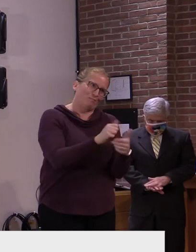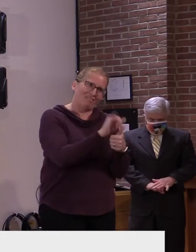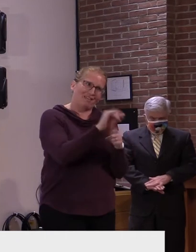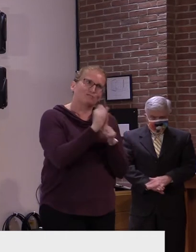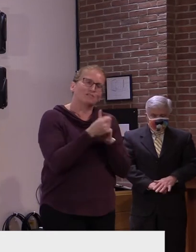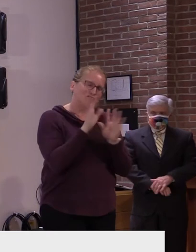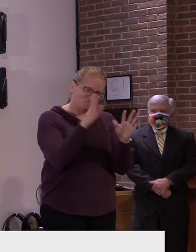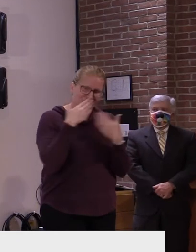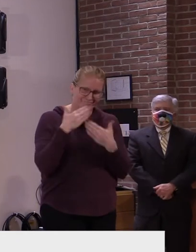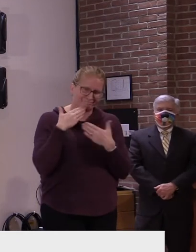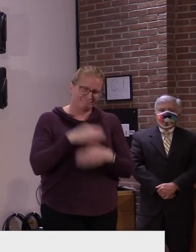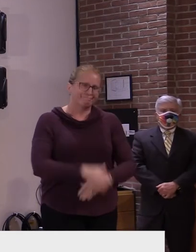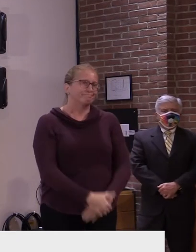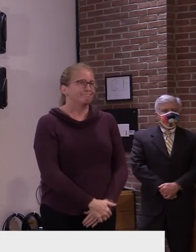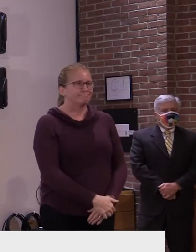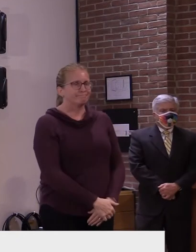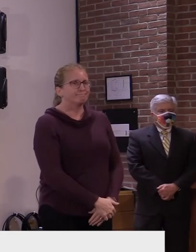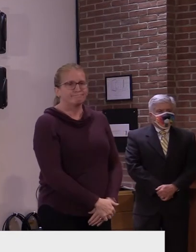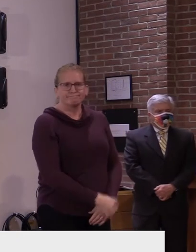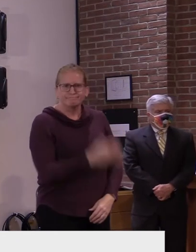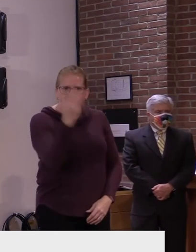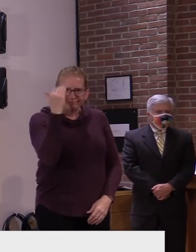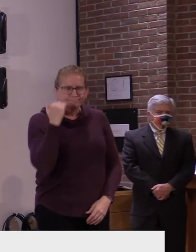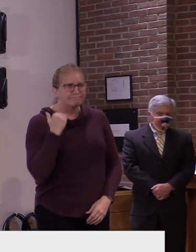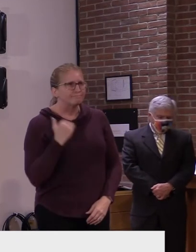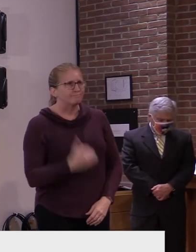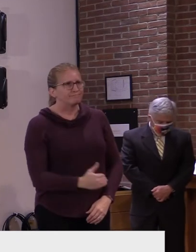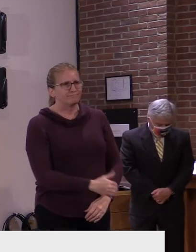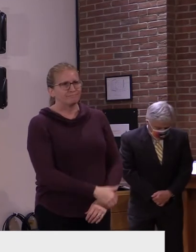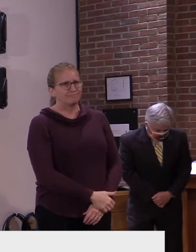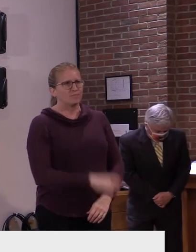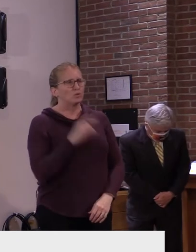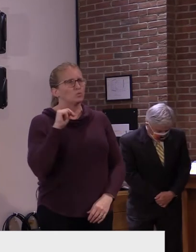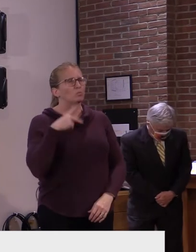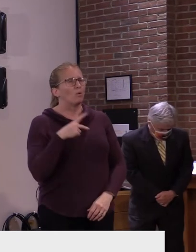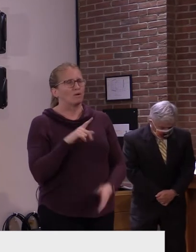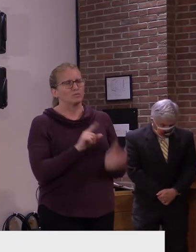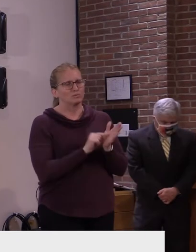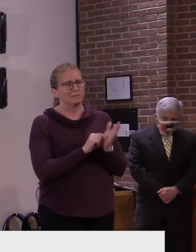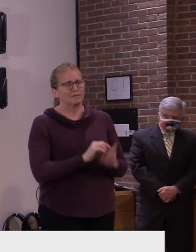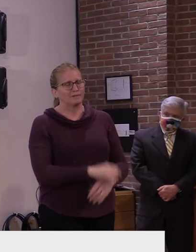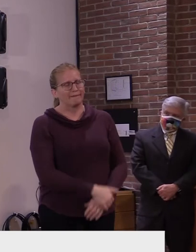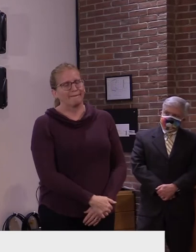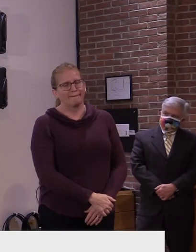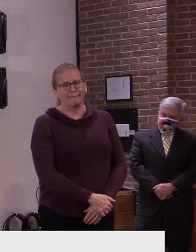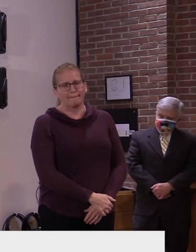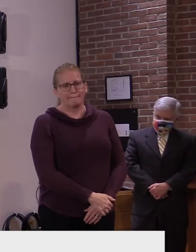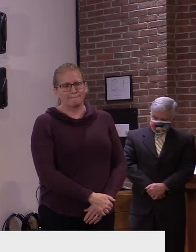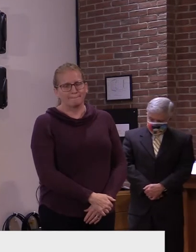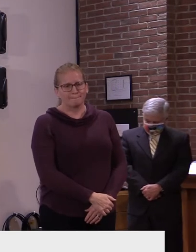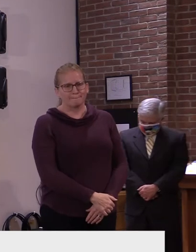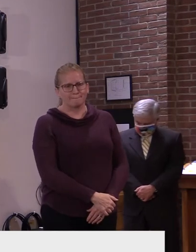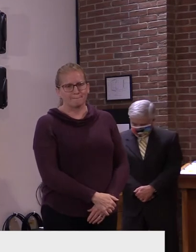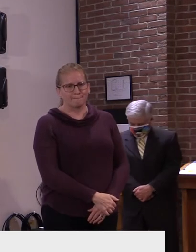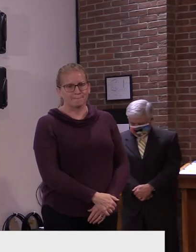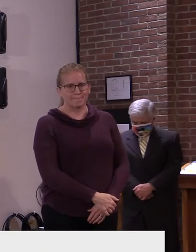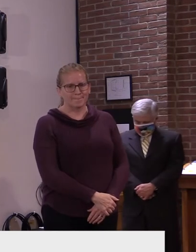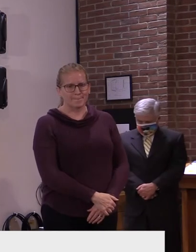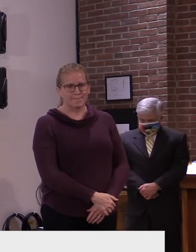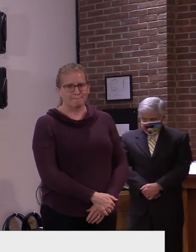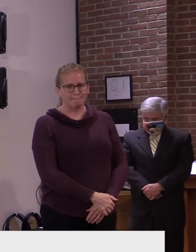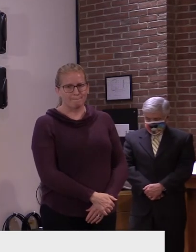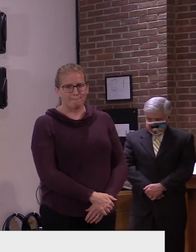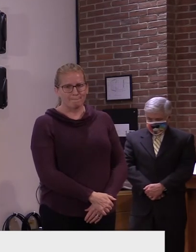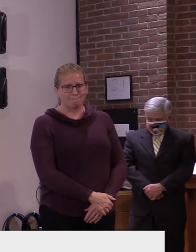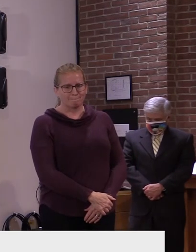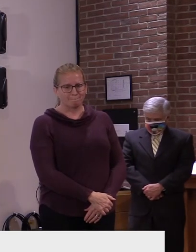okay thank you chris roy newport daily express yes good morning